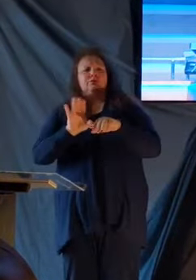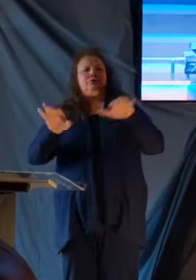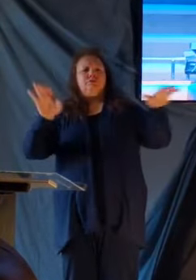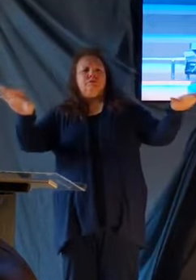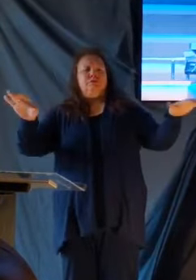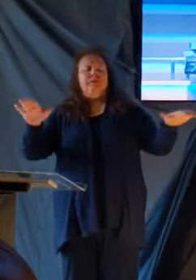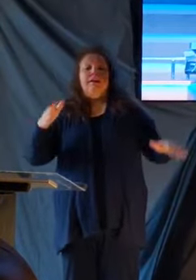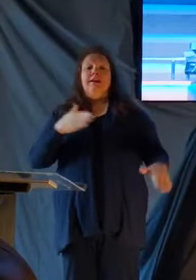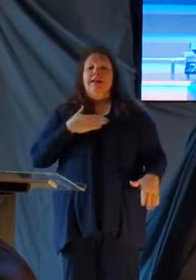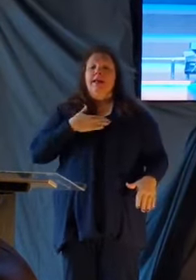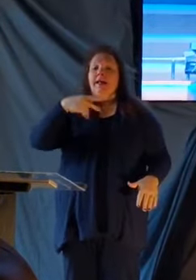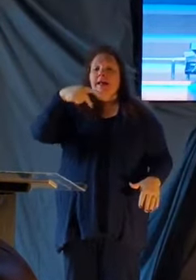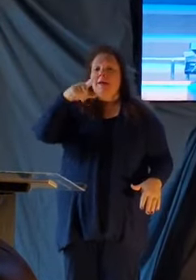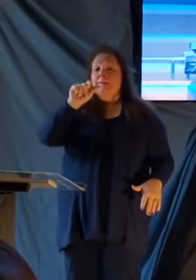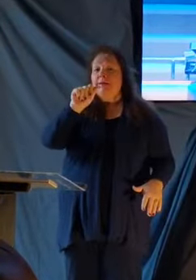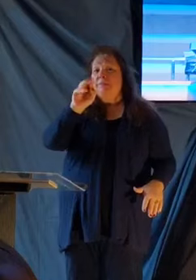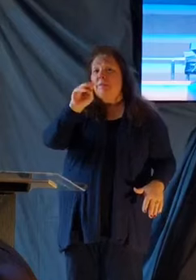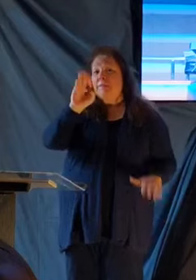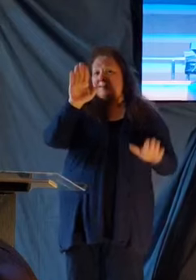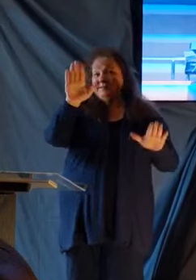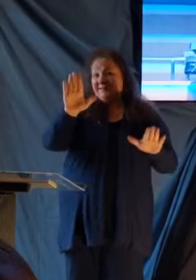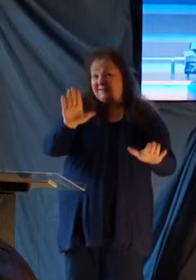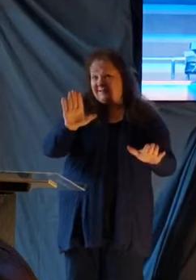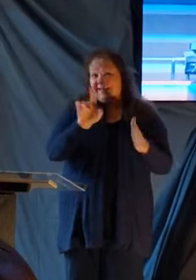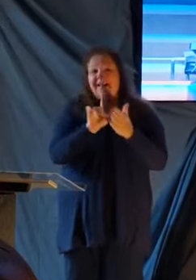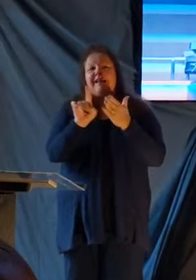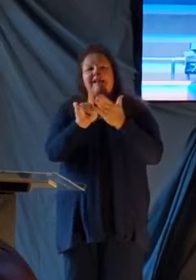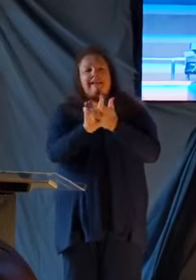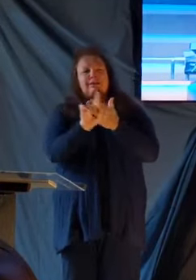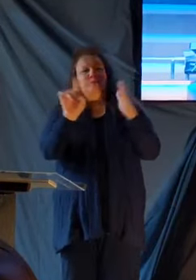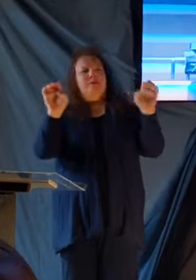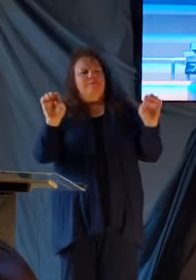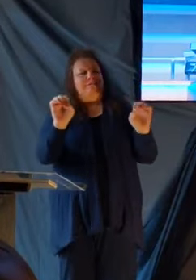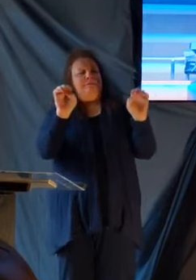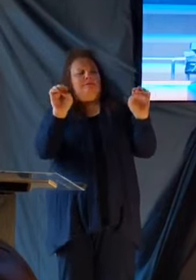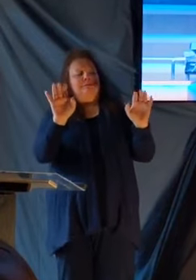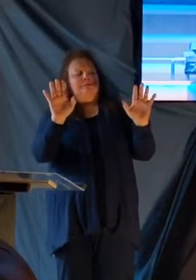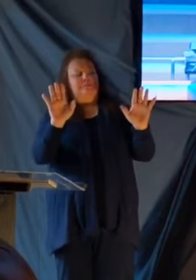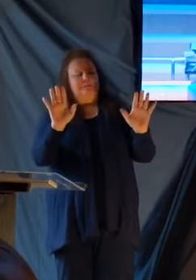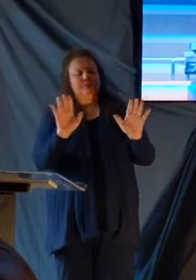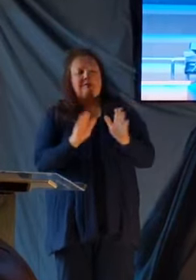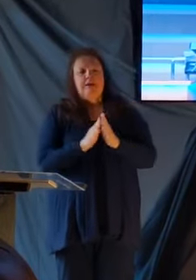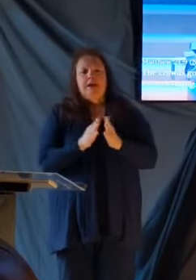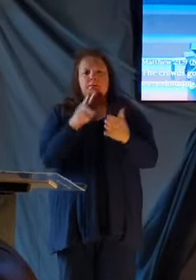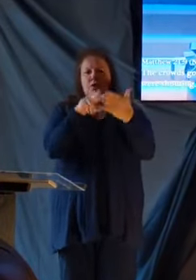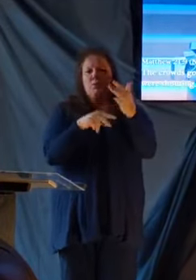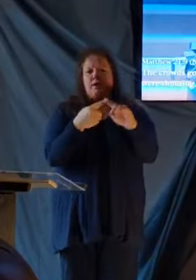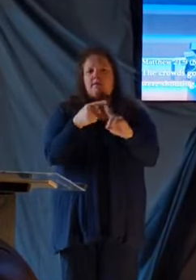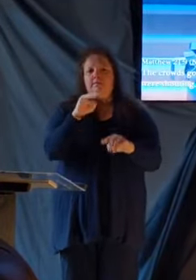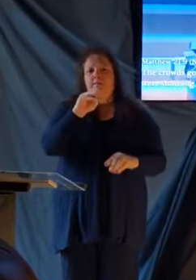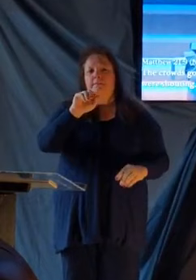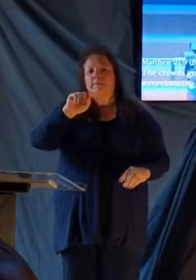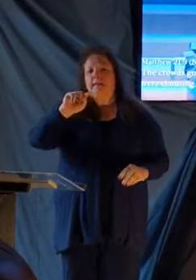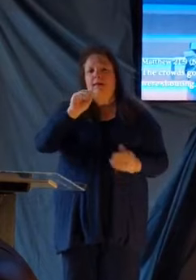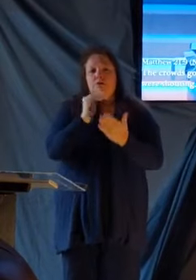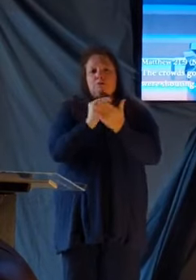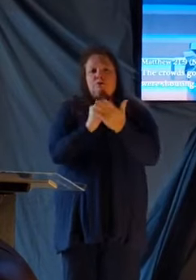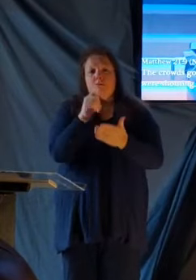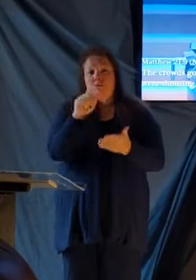Palm Sunday. Next week is already Easter. And with that, I want to read from Matthew chapter 21, verse